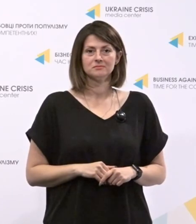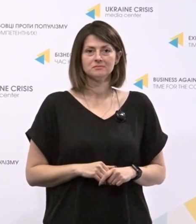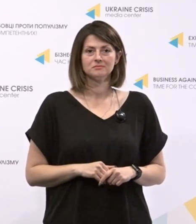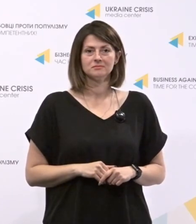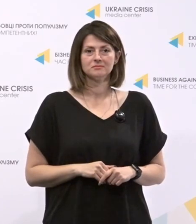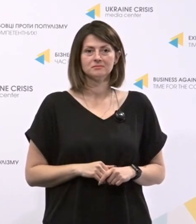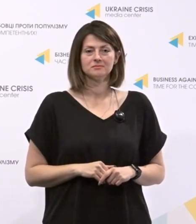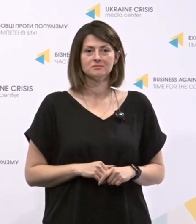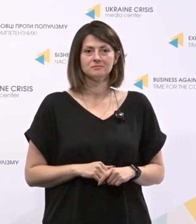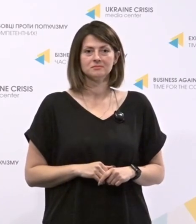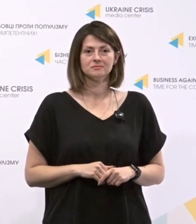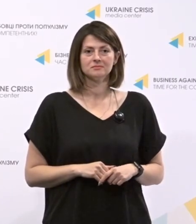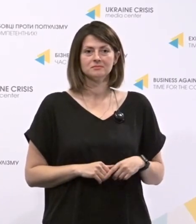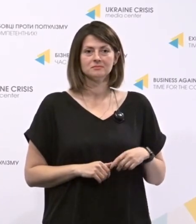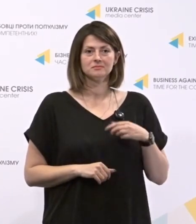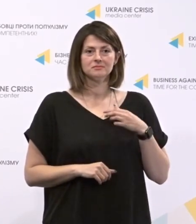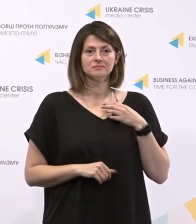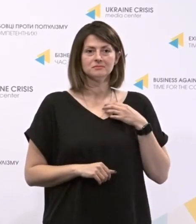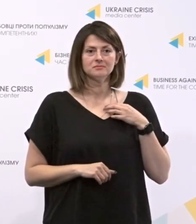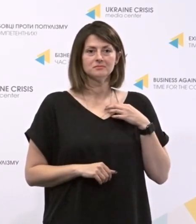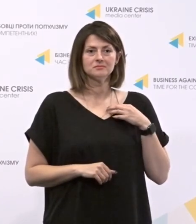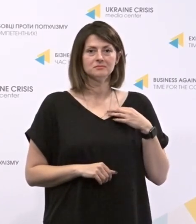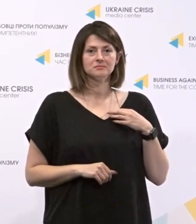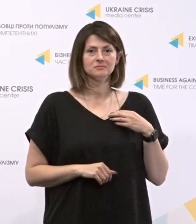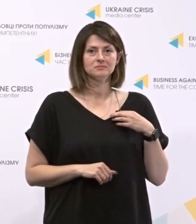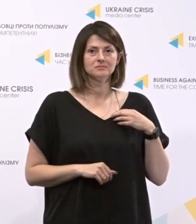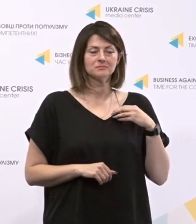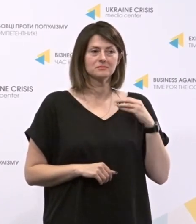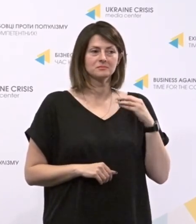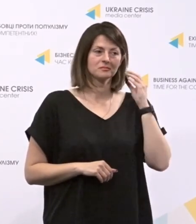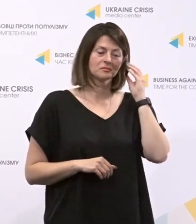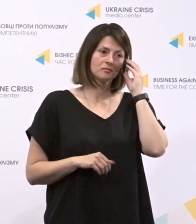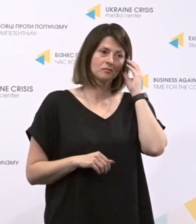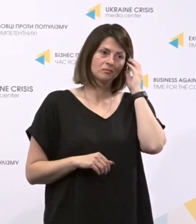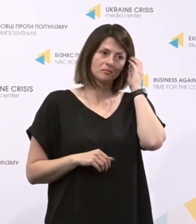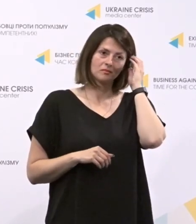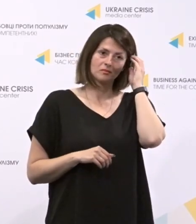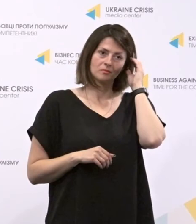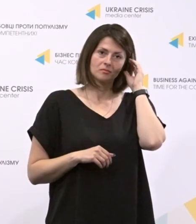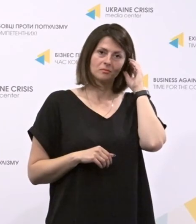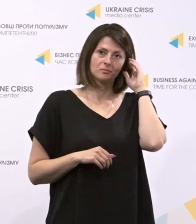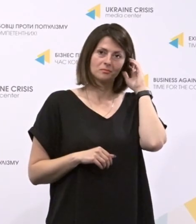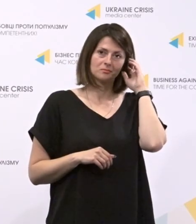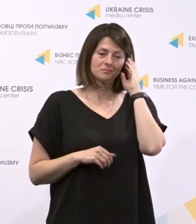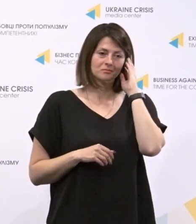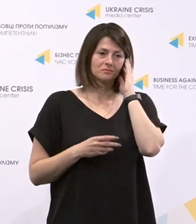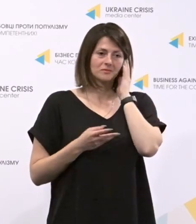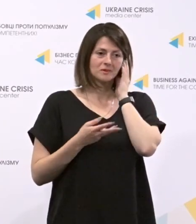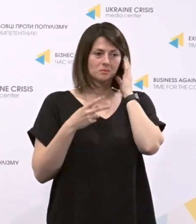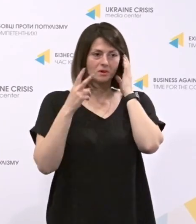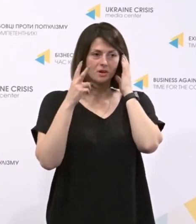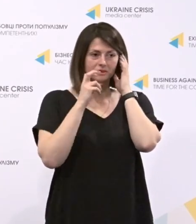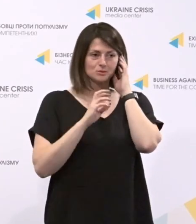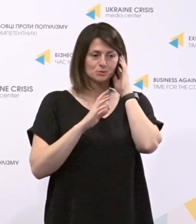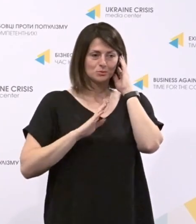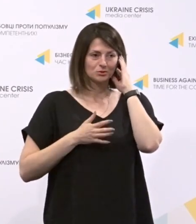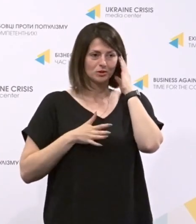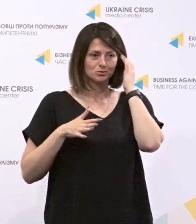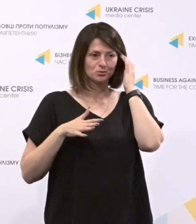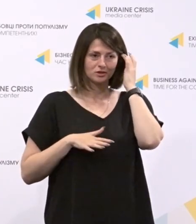What makes it different for us is that we're analysing the situation in Crimea not only from a perspective